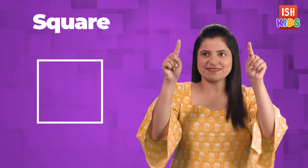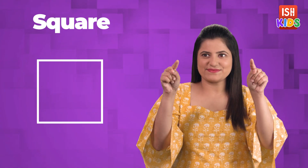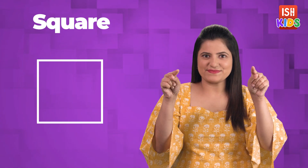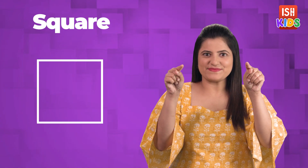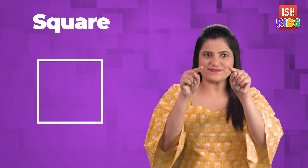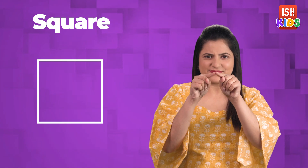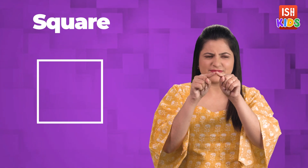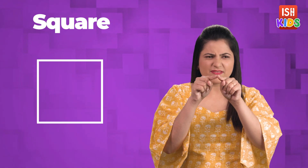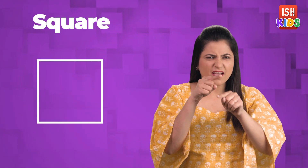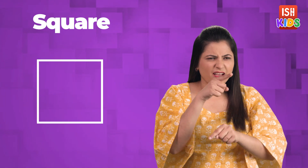Square.